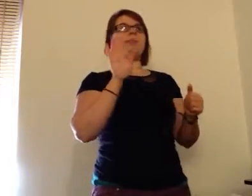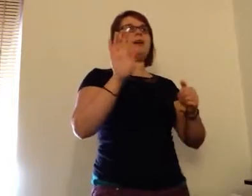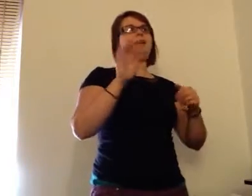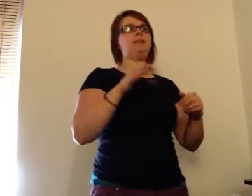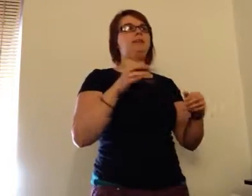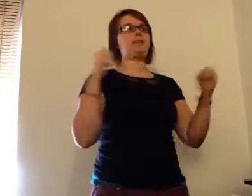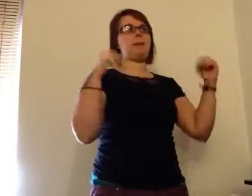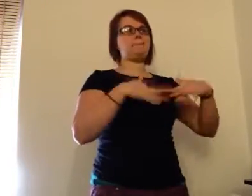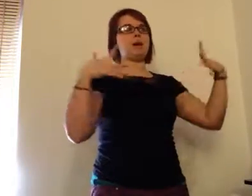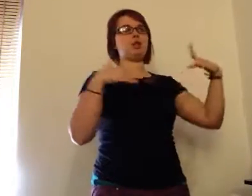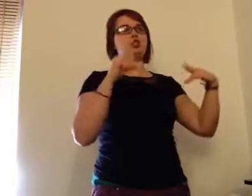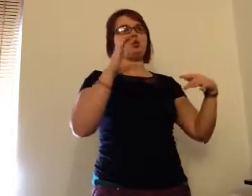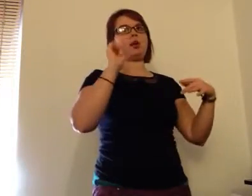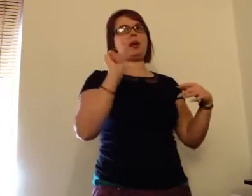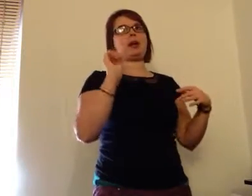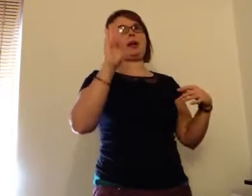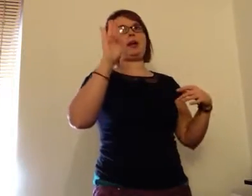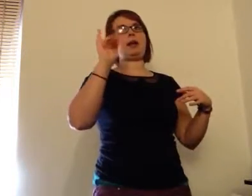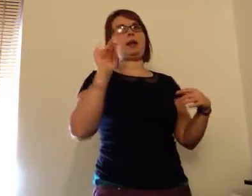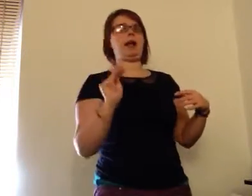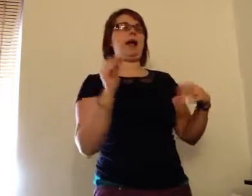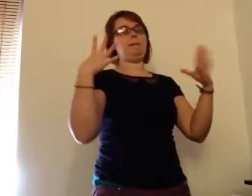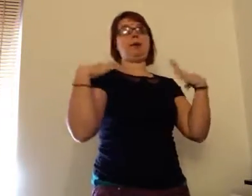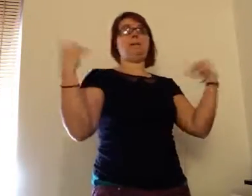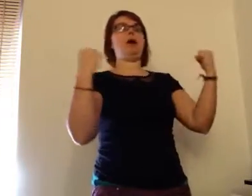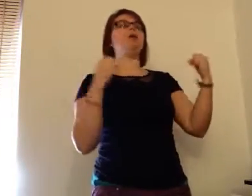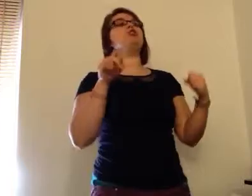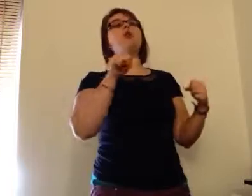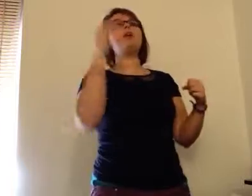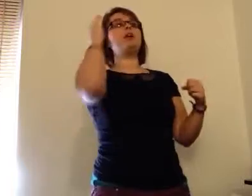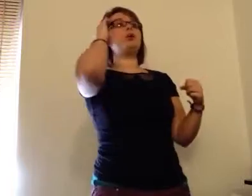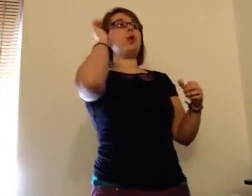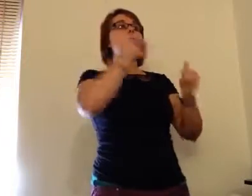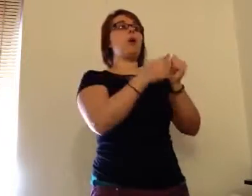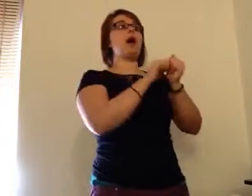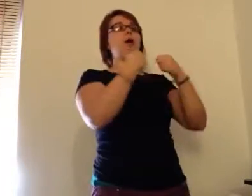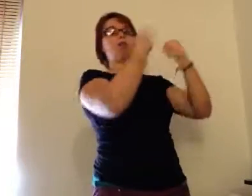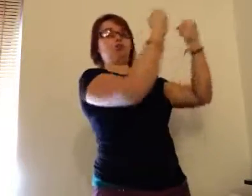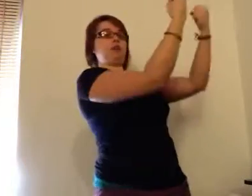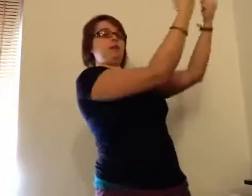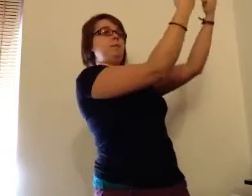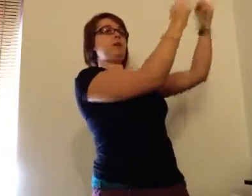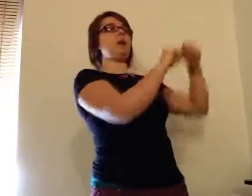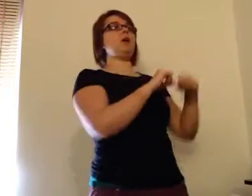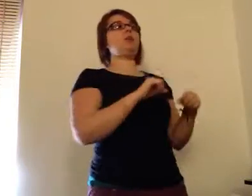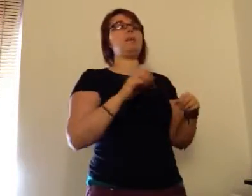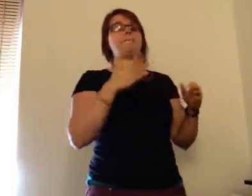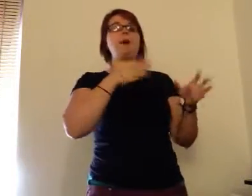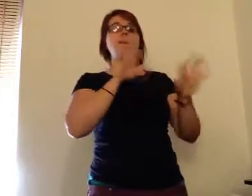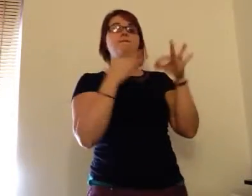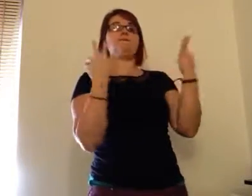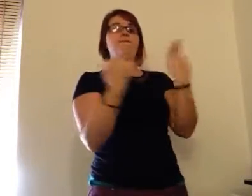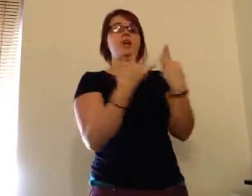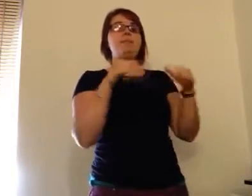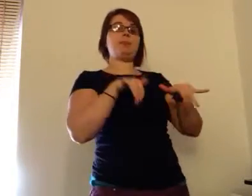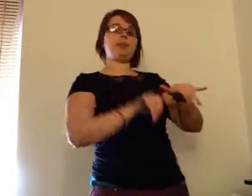He knew how to get this minivan up the hill. And we all stayed at the bottom of the hill. My family